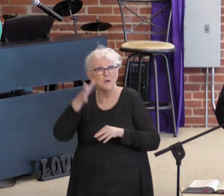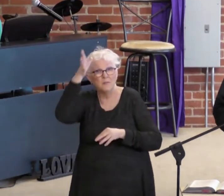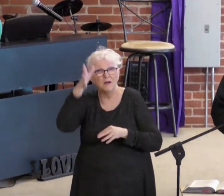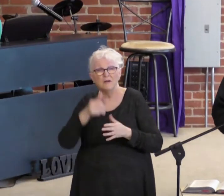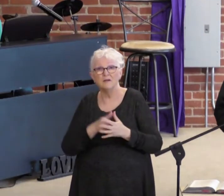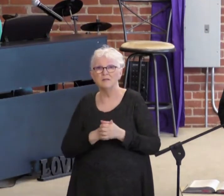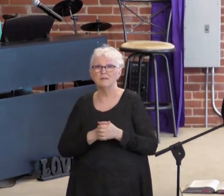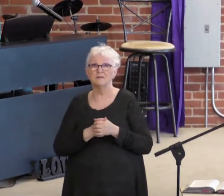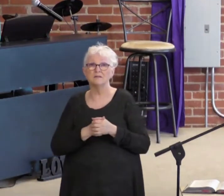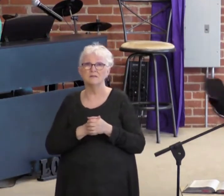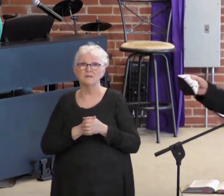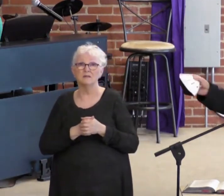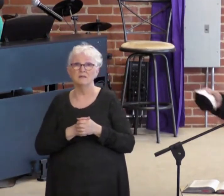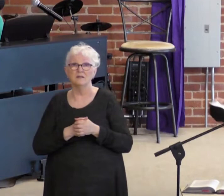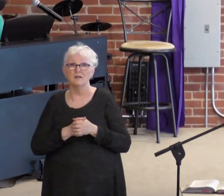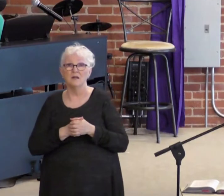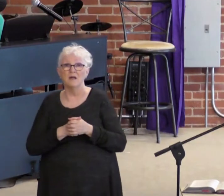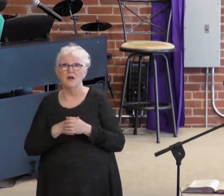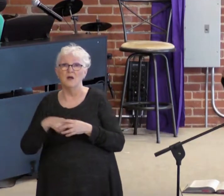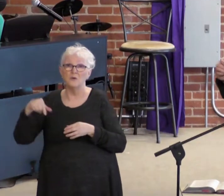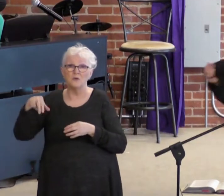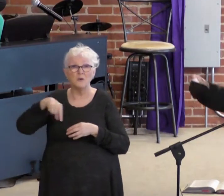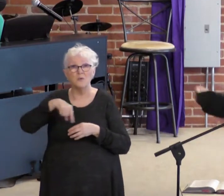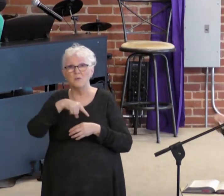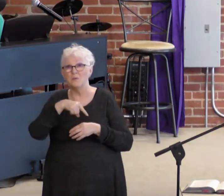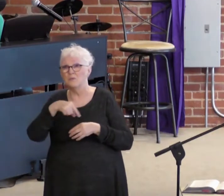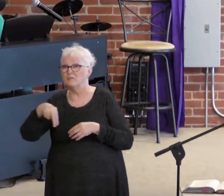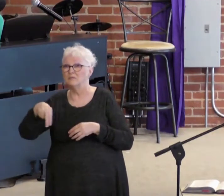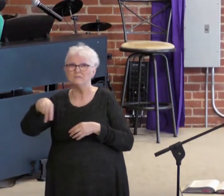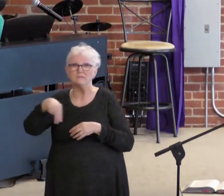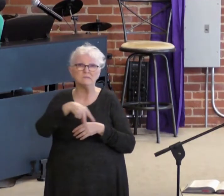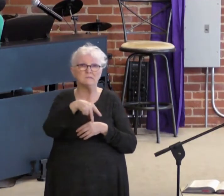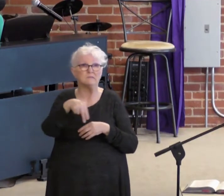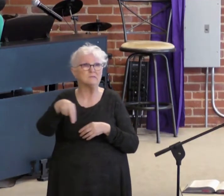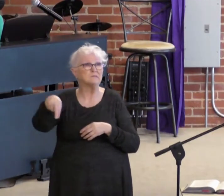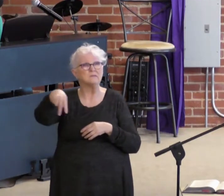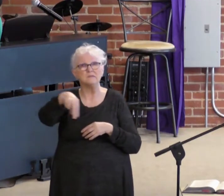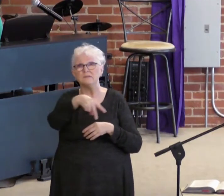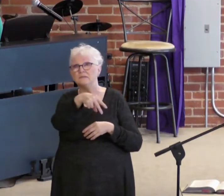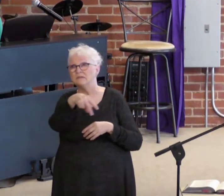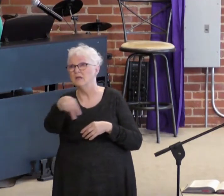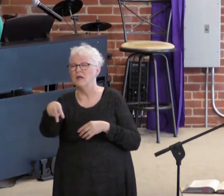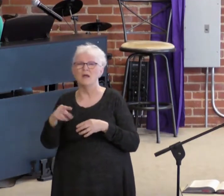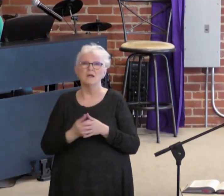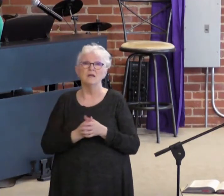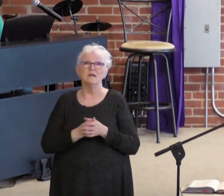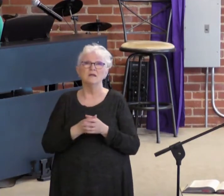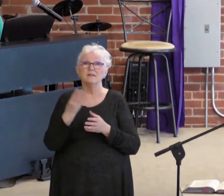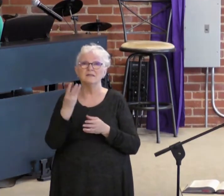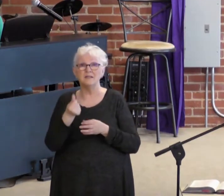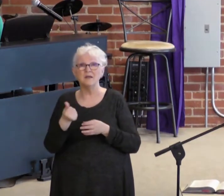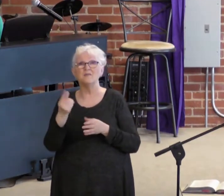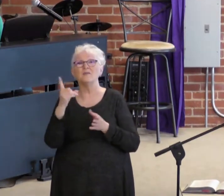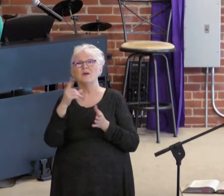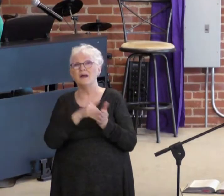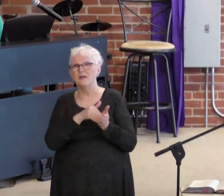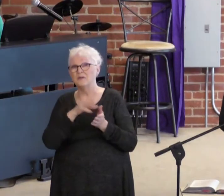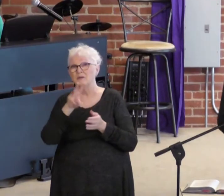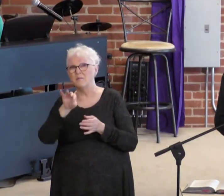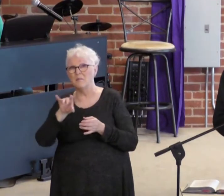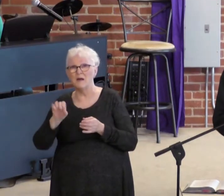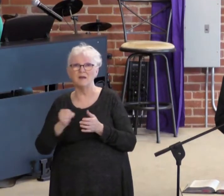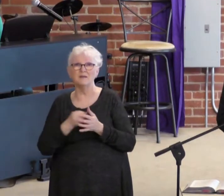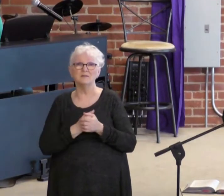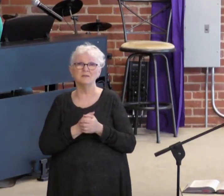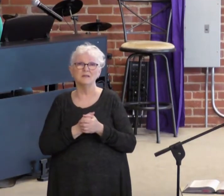who are wandering and who are sojourning, and some of them have walked for several hundred miles. They've hitchhiked, they've rode